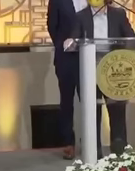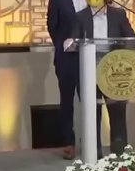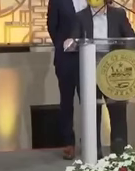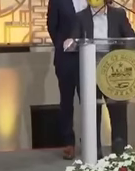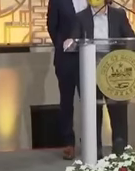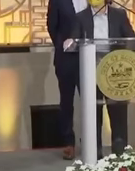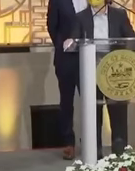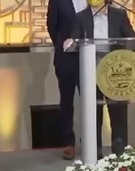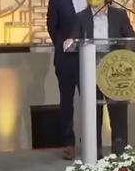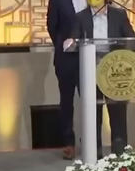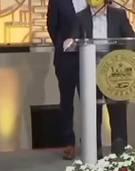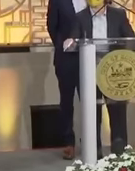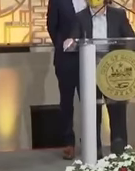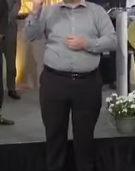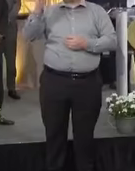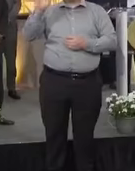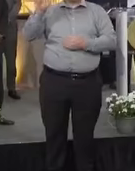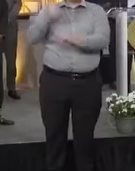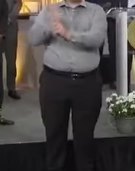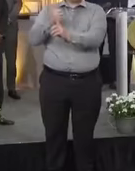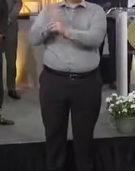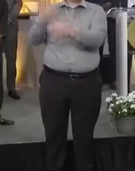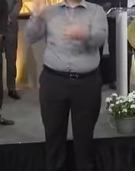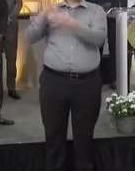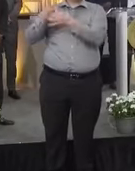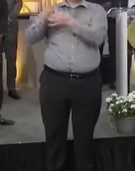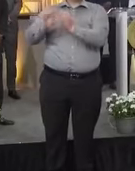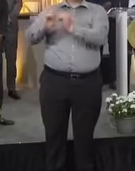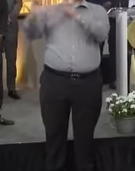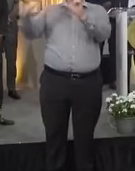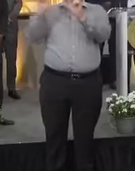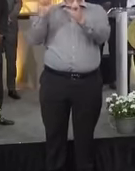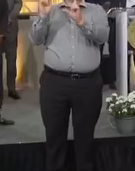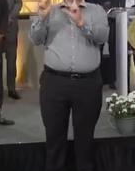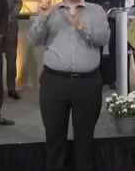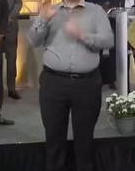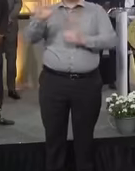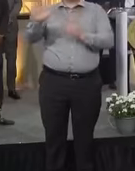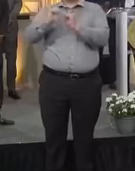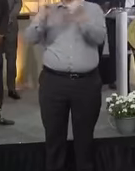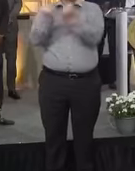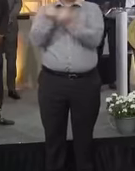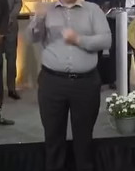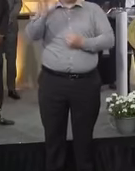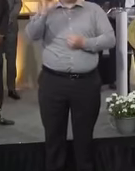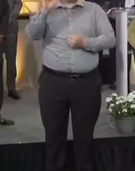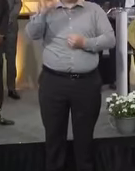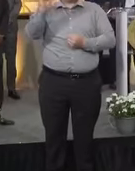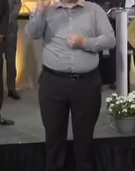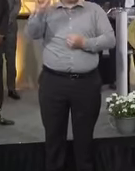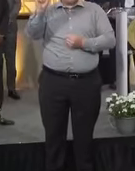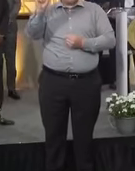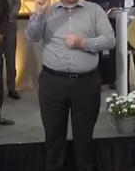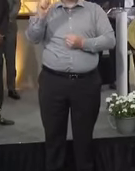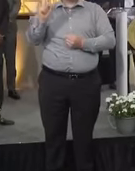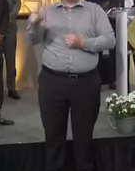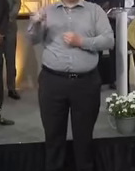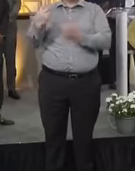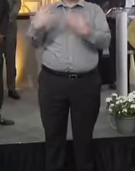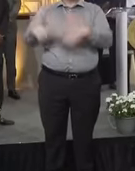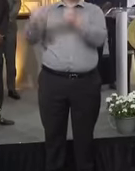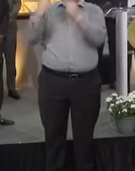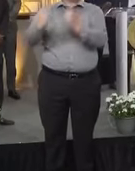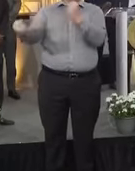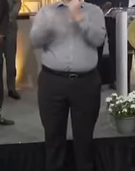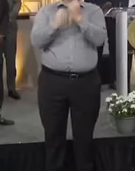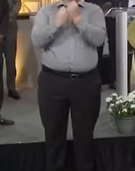We were all rocked earlier. And they too are tremendous supporters and sponsors of a lot of